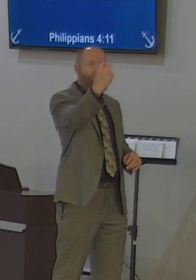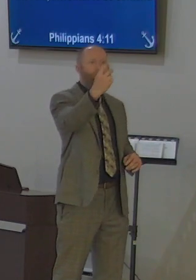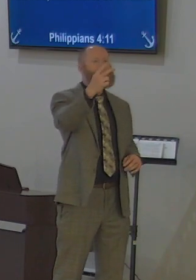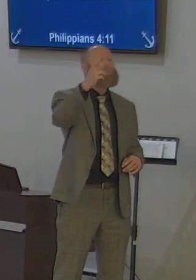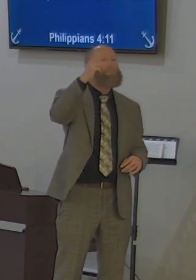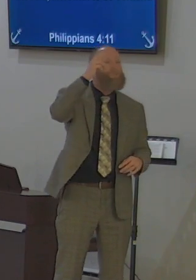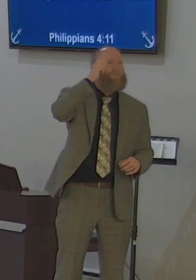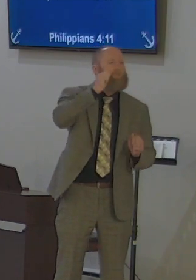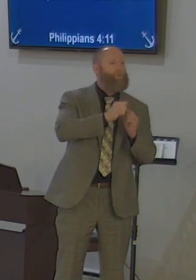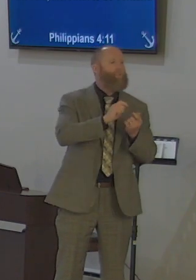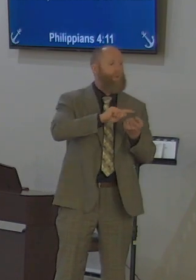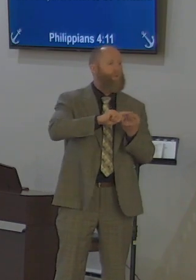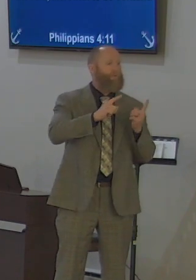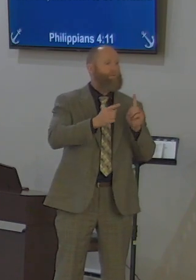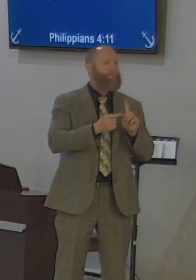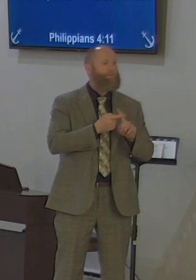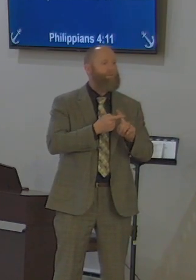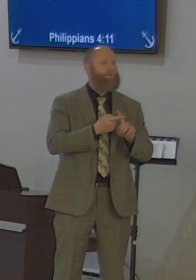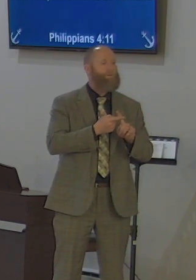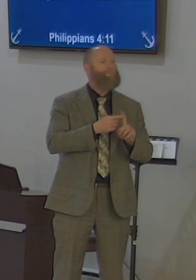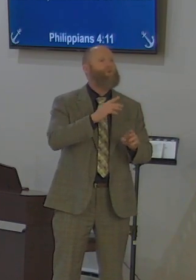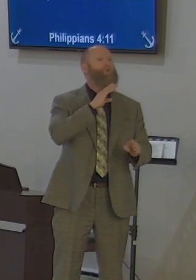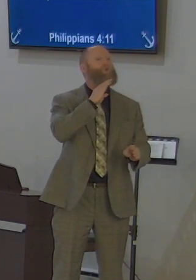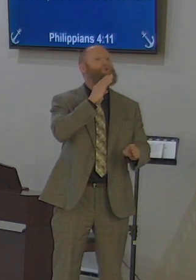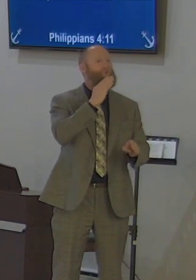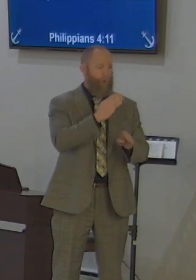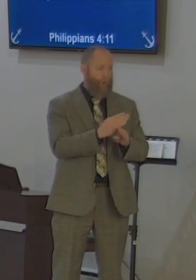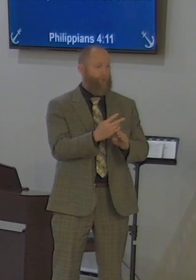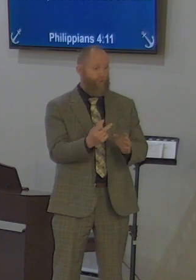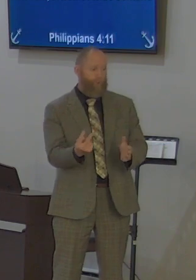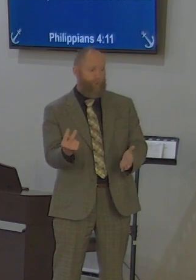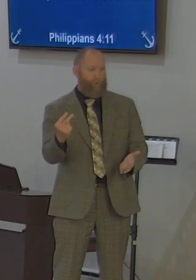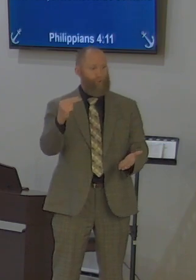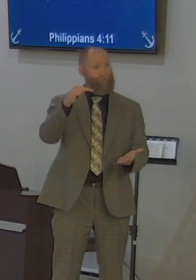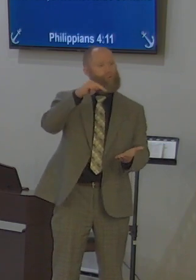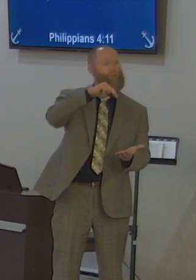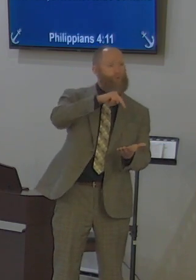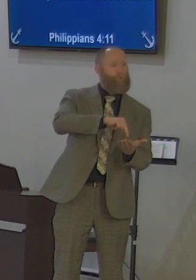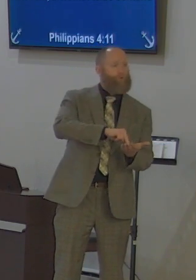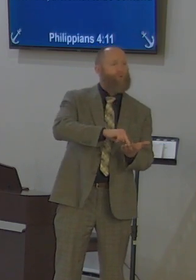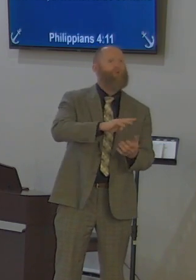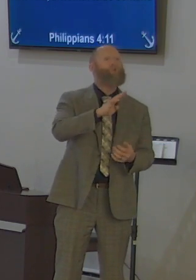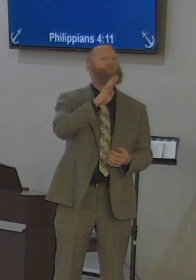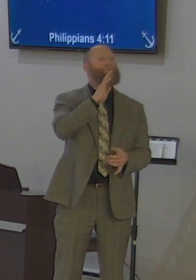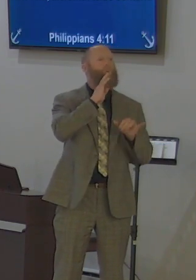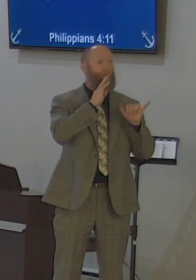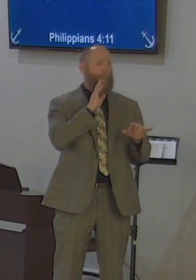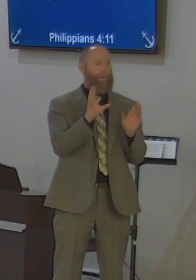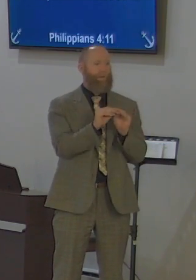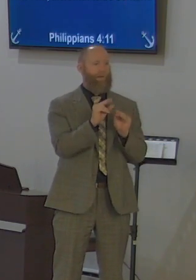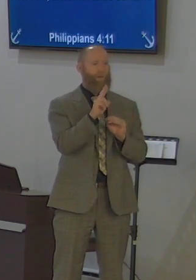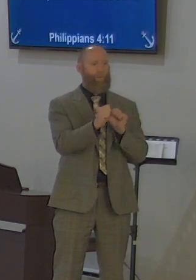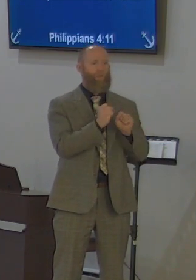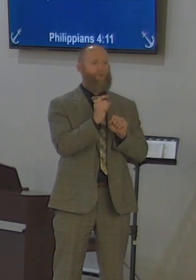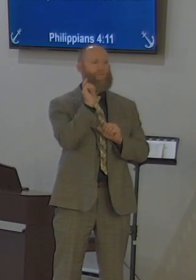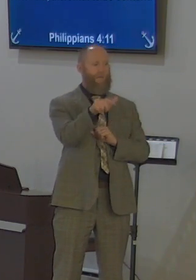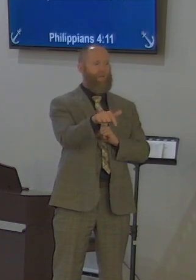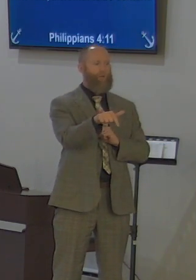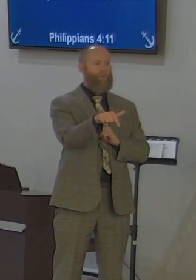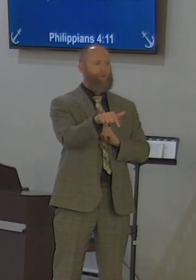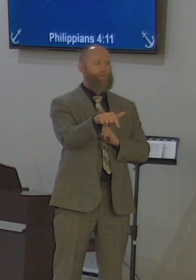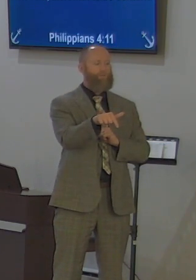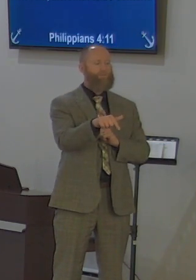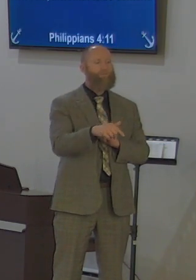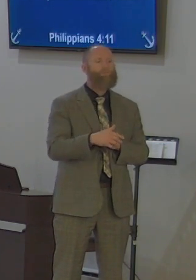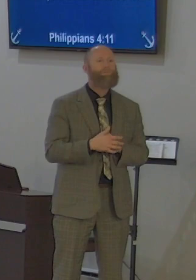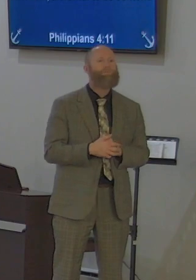friend of mine as my daughter stood up to address. She spoke at that meeting. They'd had a